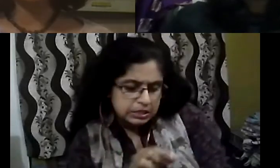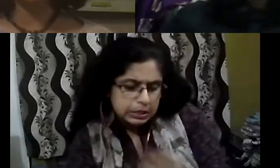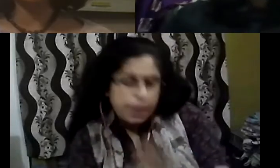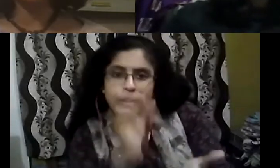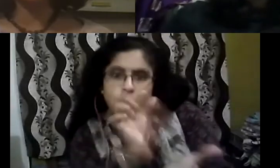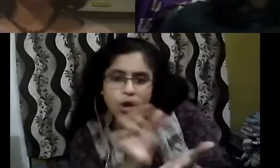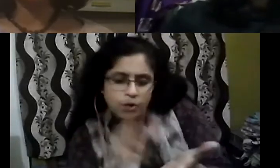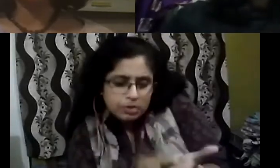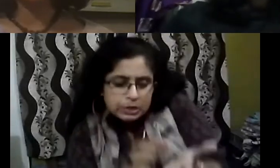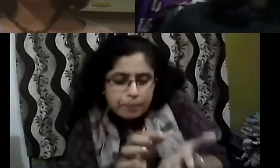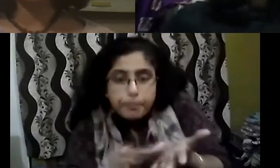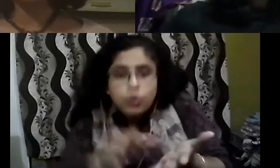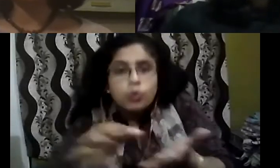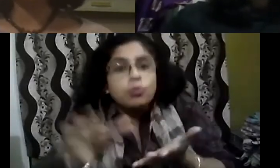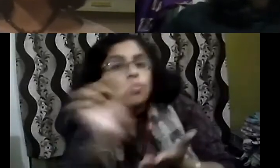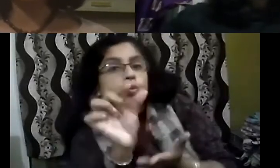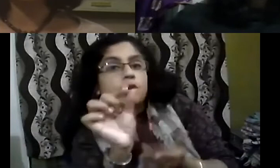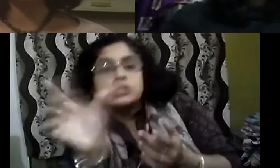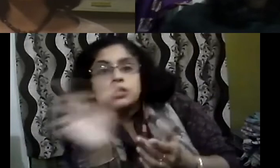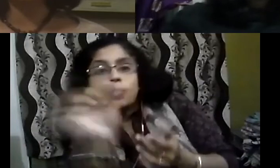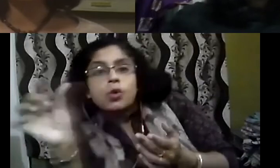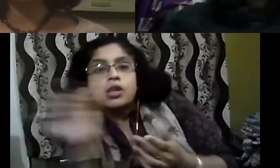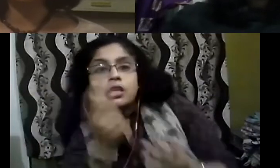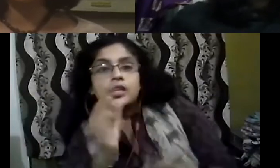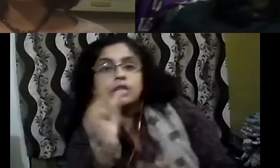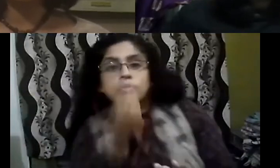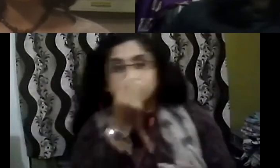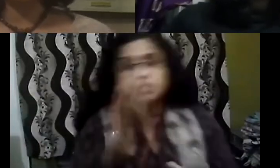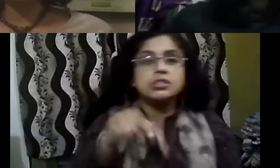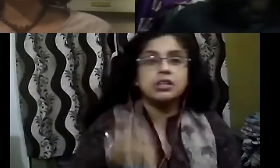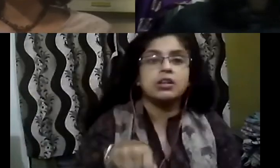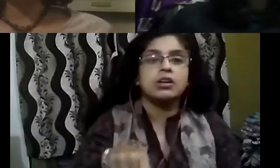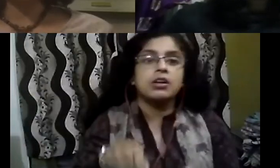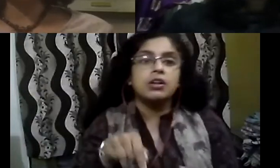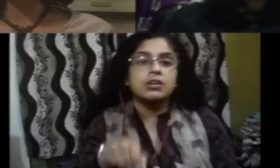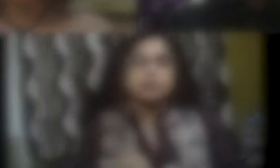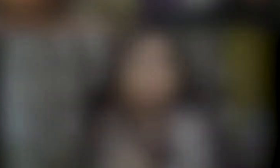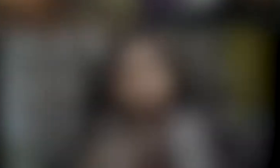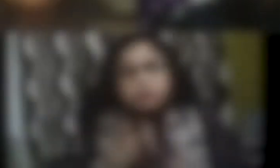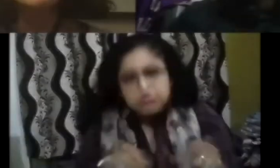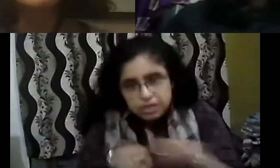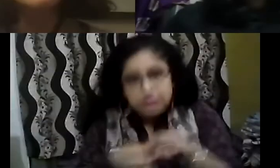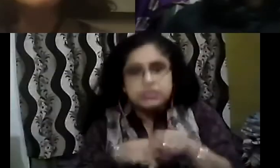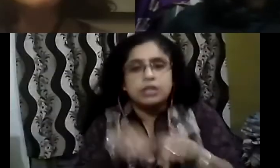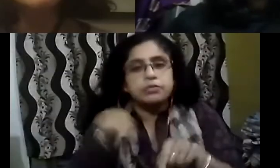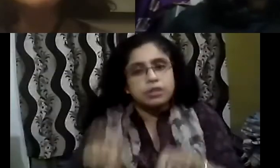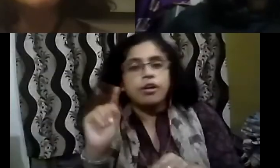character, so that user interfaces will we can say adopt that challenges. First,